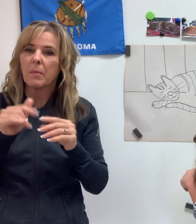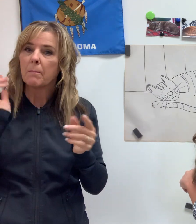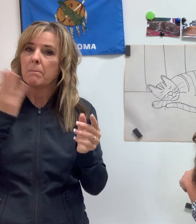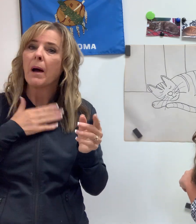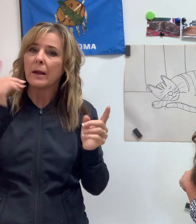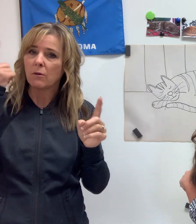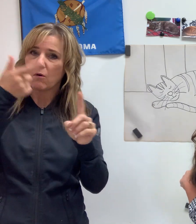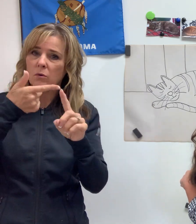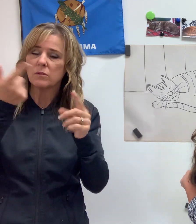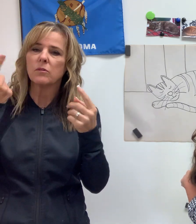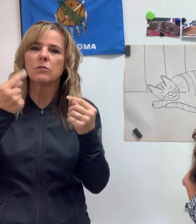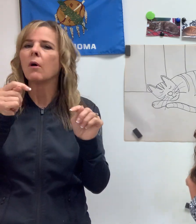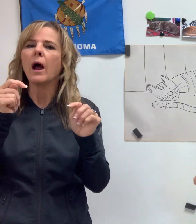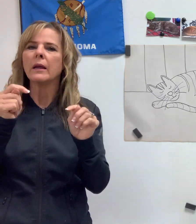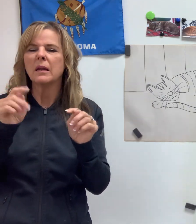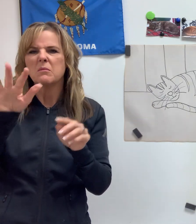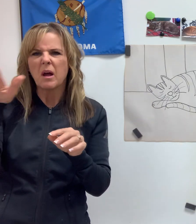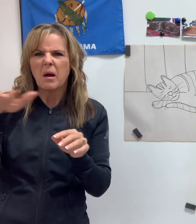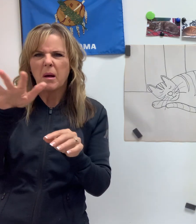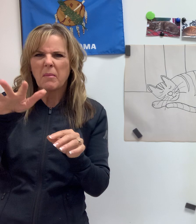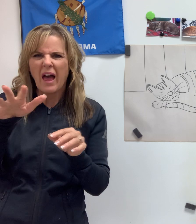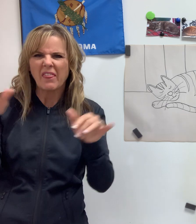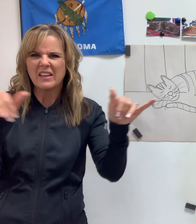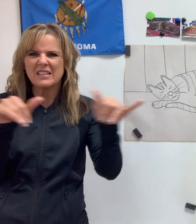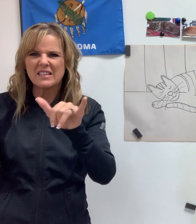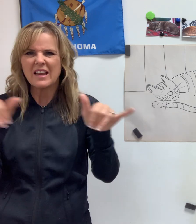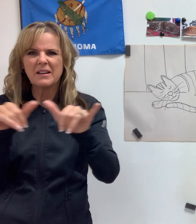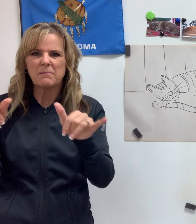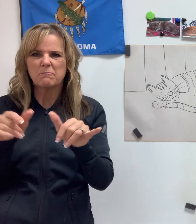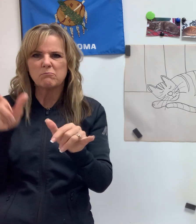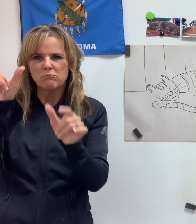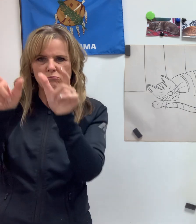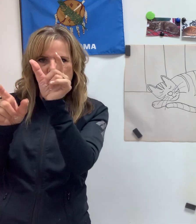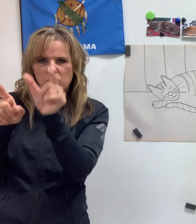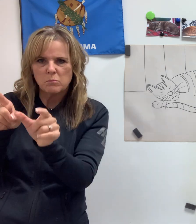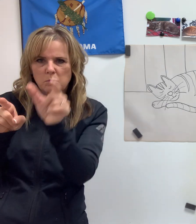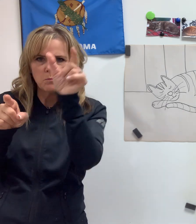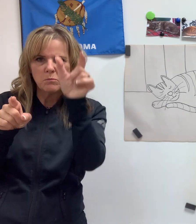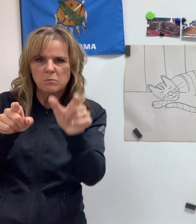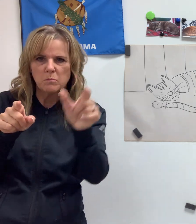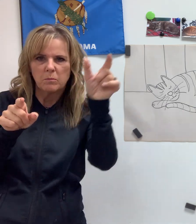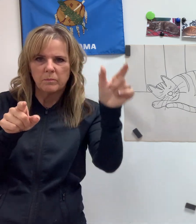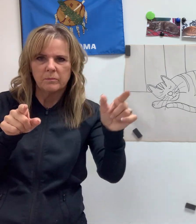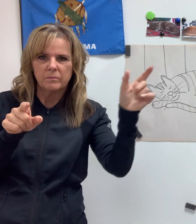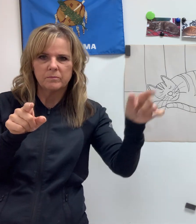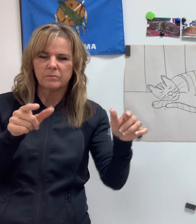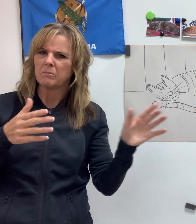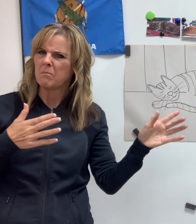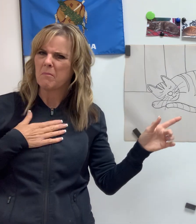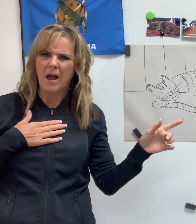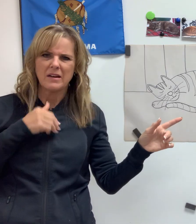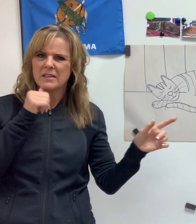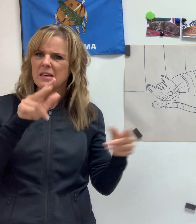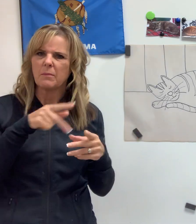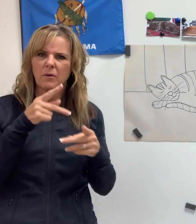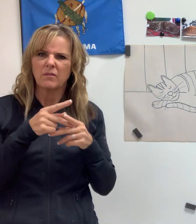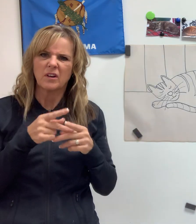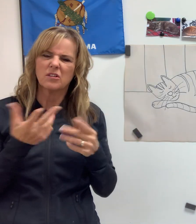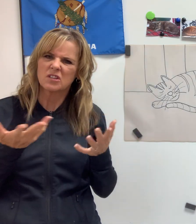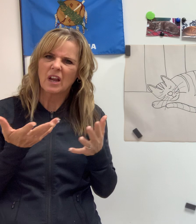goal is for you to try and get them about even. And is Mrs. Adams perfect? No, of course not. Just kind of